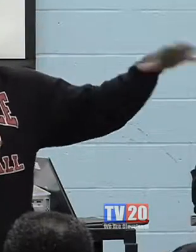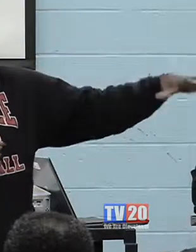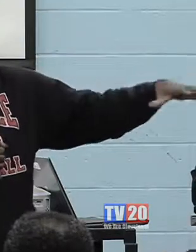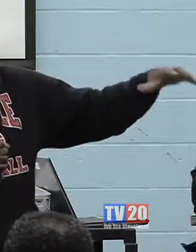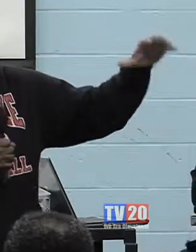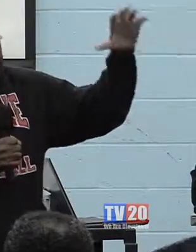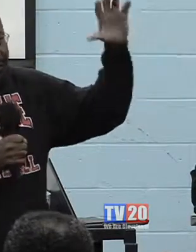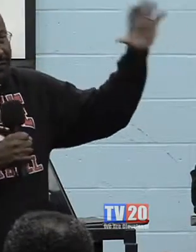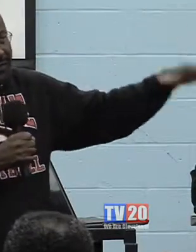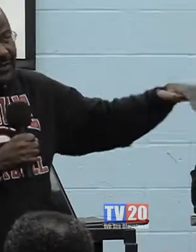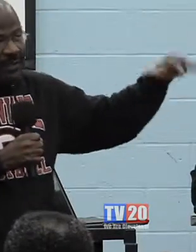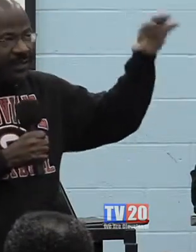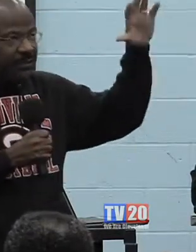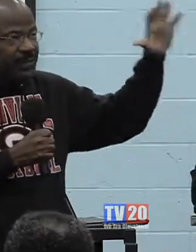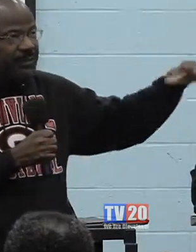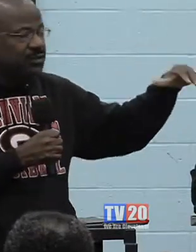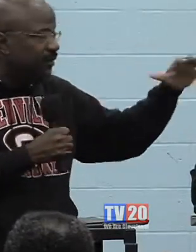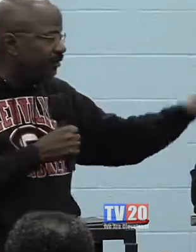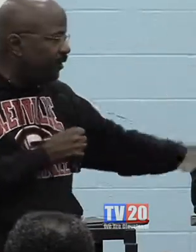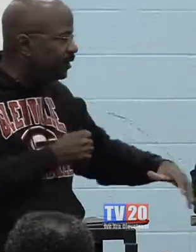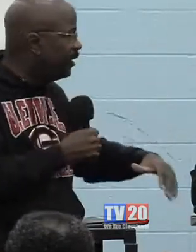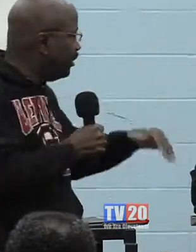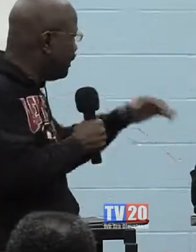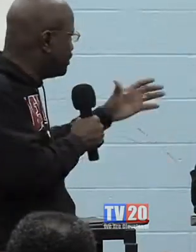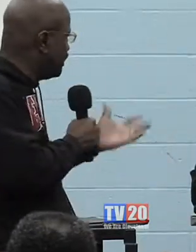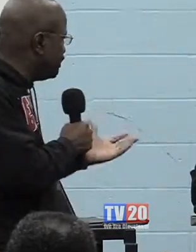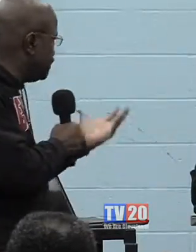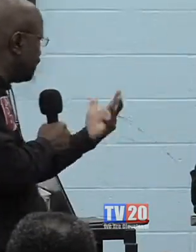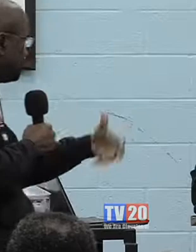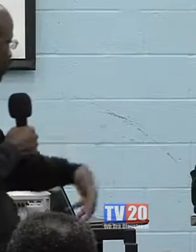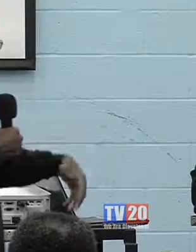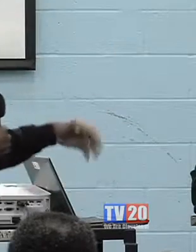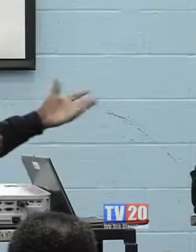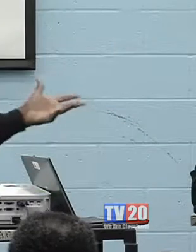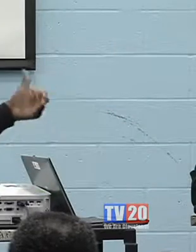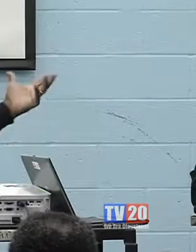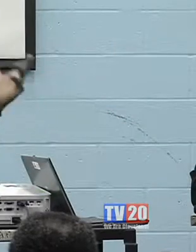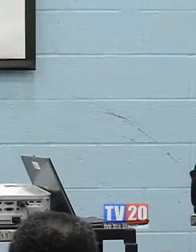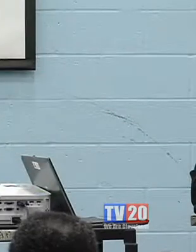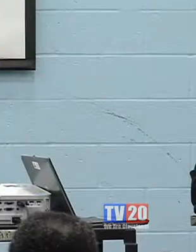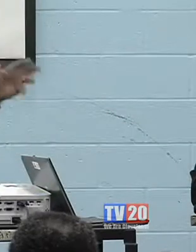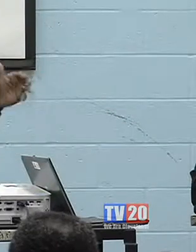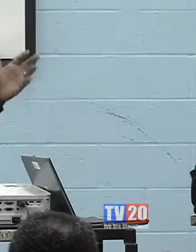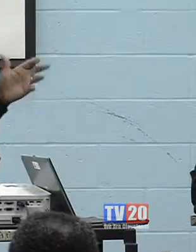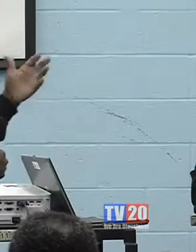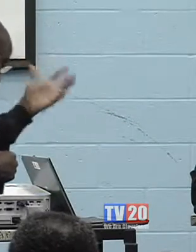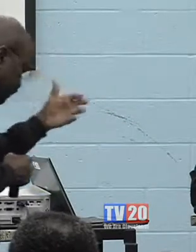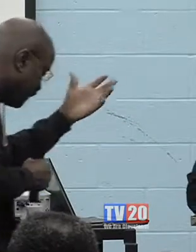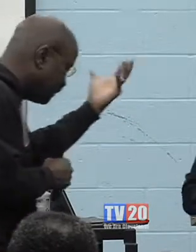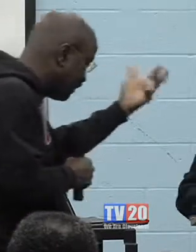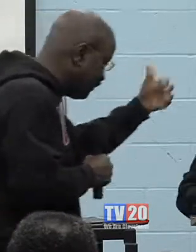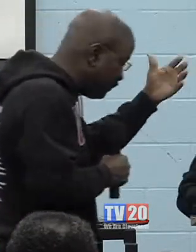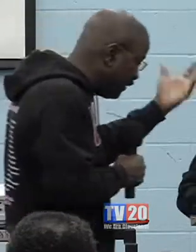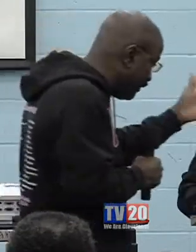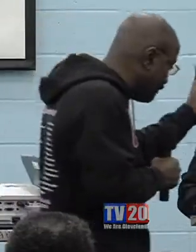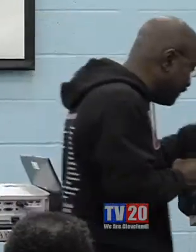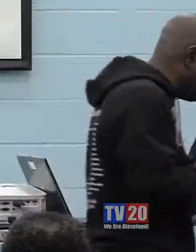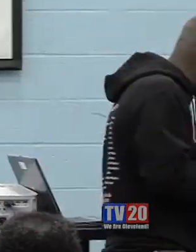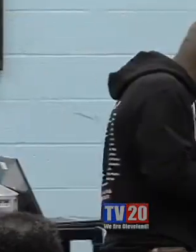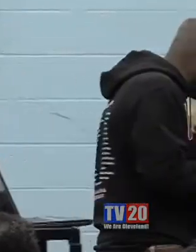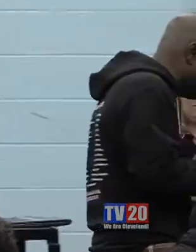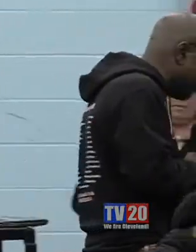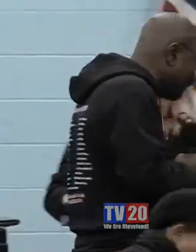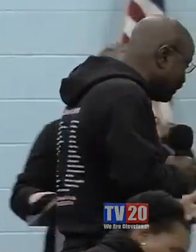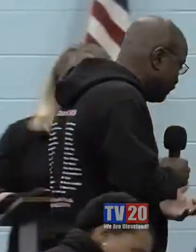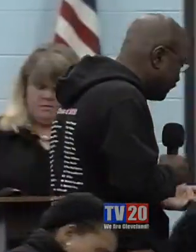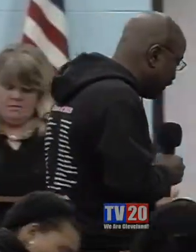I'll meet with him on the 25th. I have a meeting with him on the 25th about some issues and concerns. My wife and I will be at the governor's mansion. I've never been there, so that's